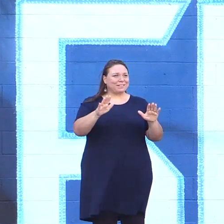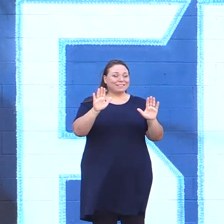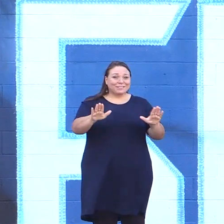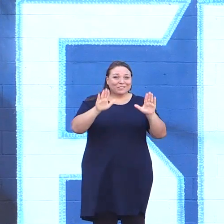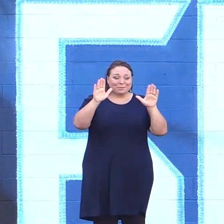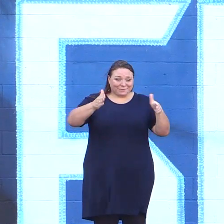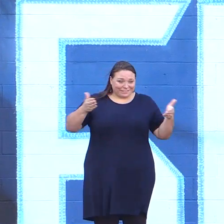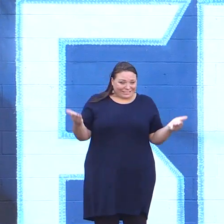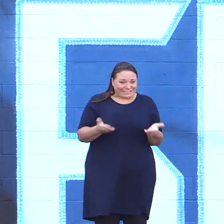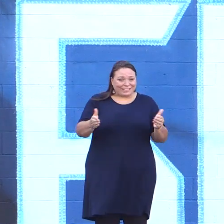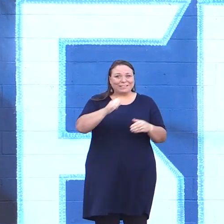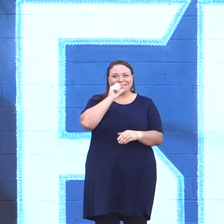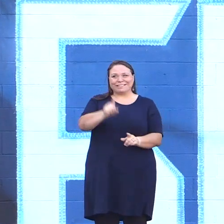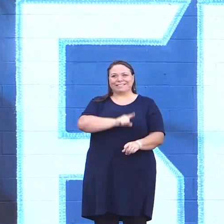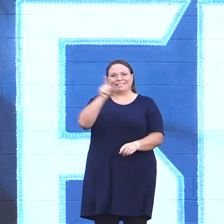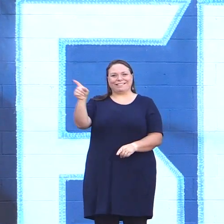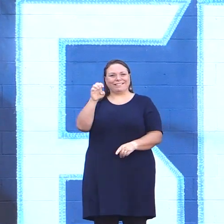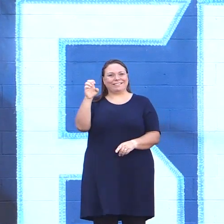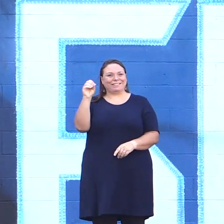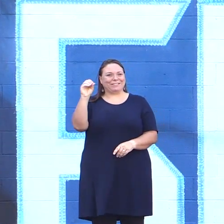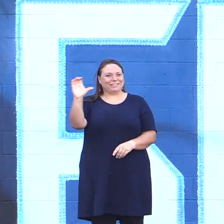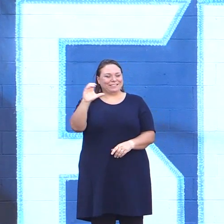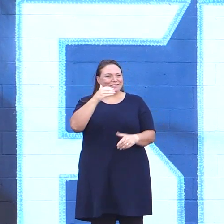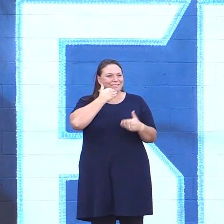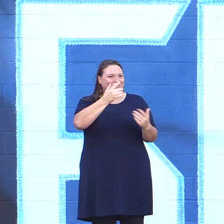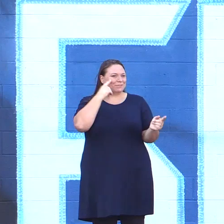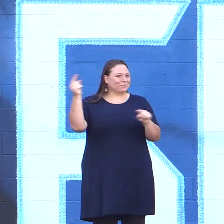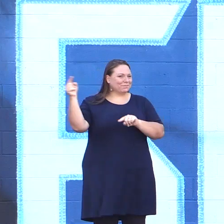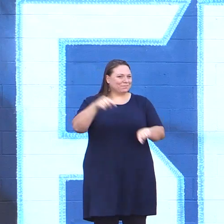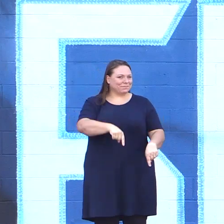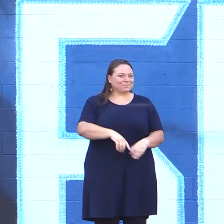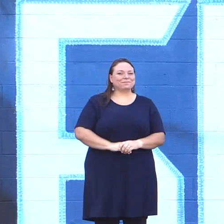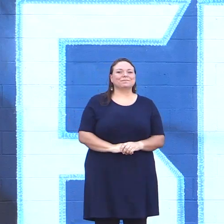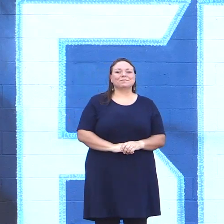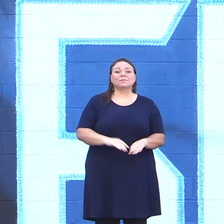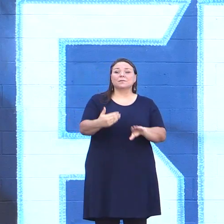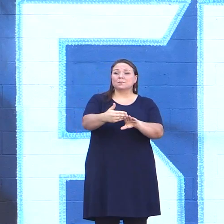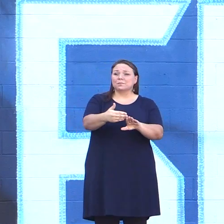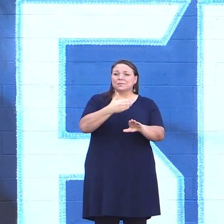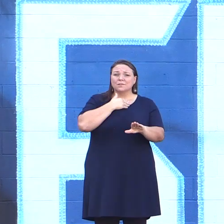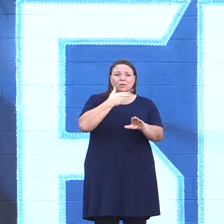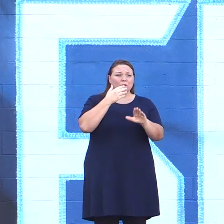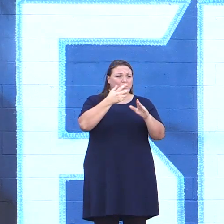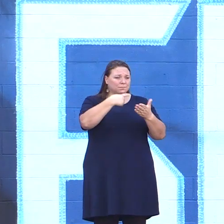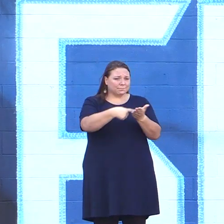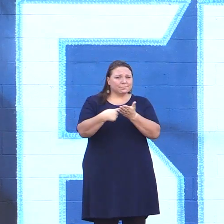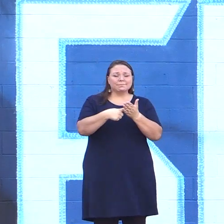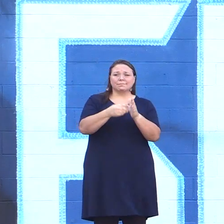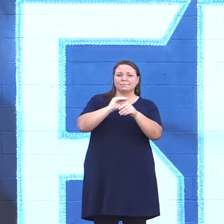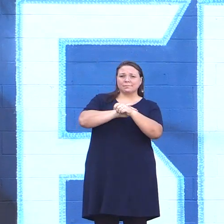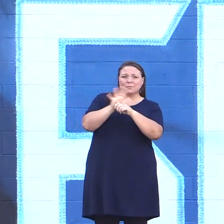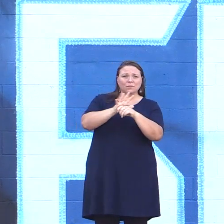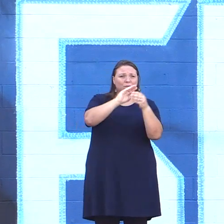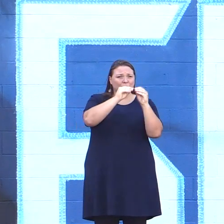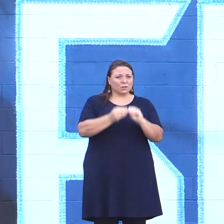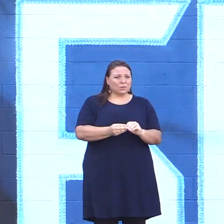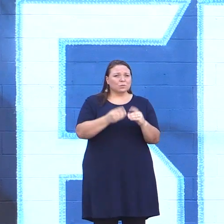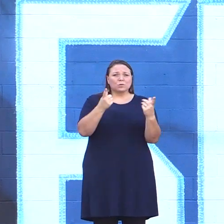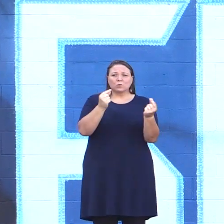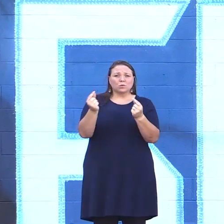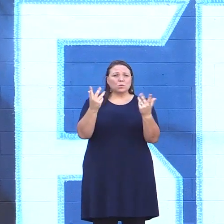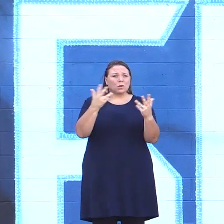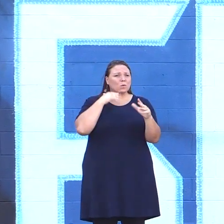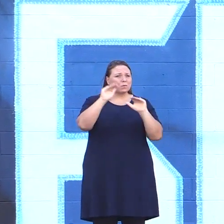the EOC, so thank you all for coming out. Before we review today's COVID-19 numbers, I want to